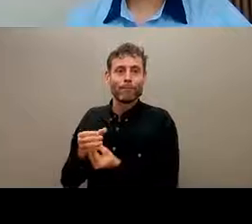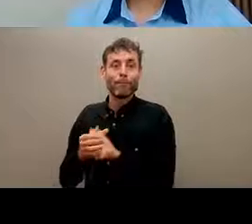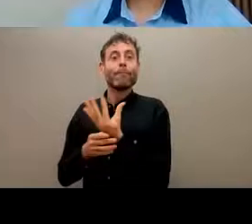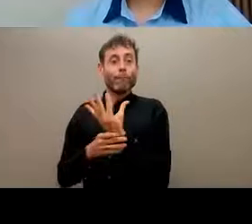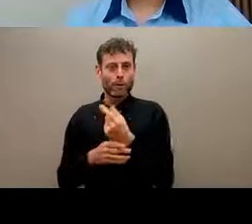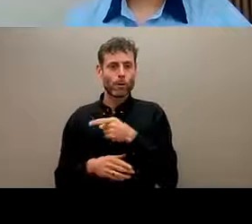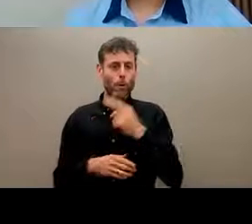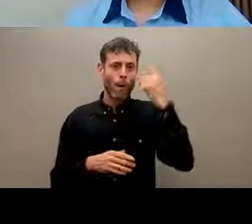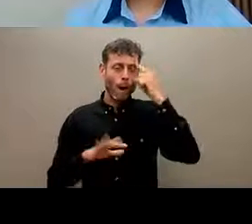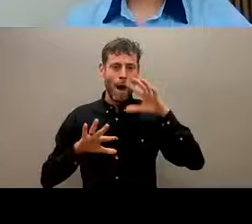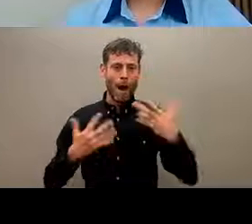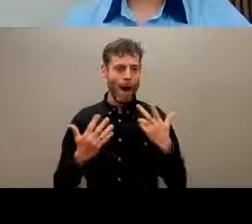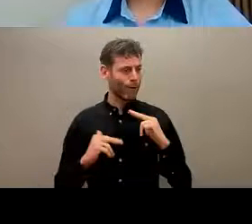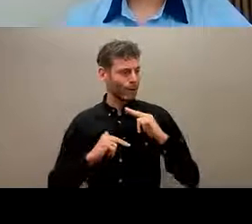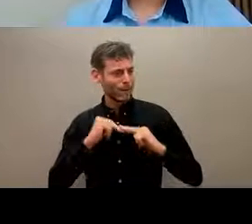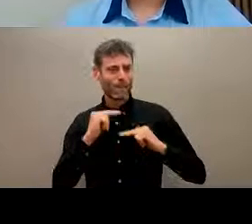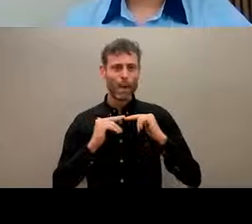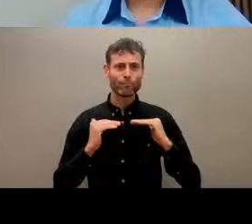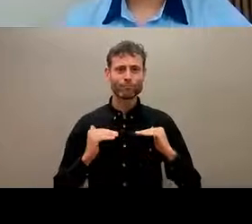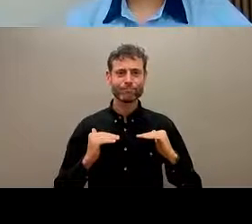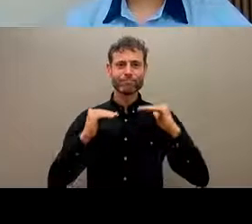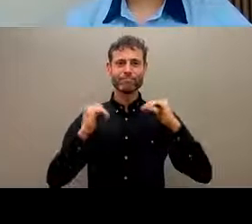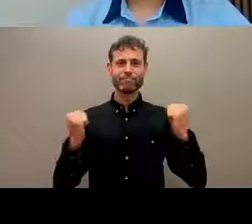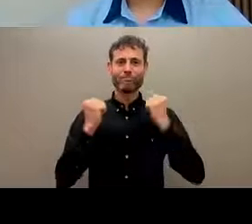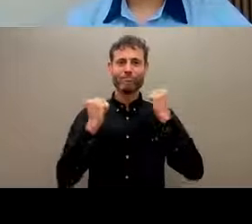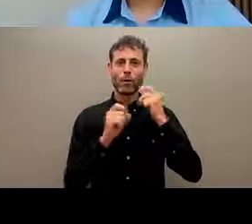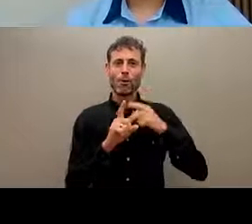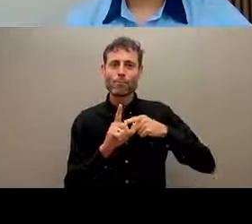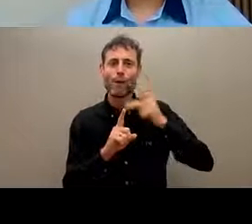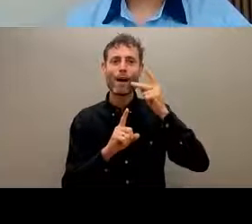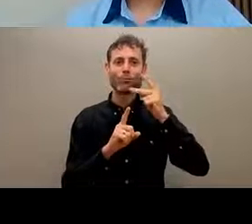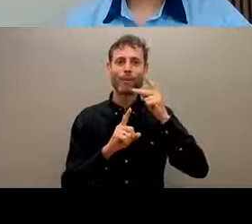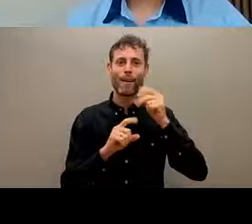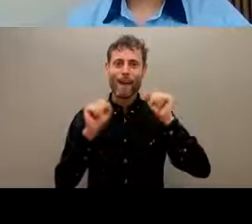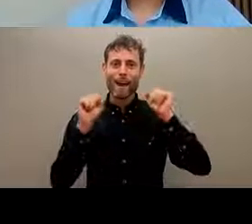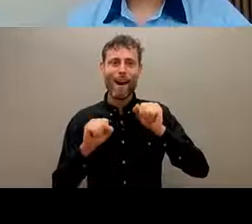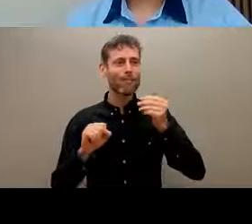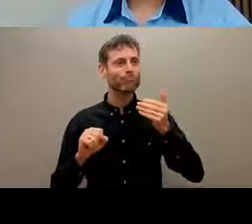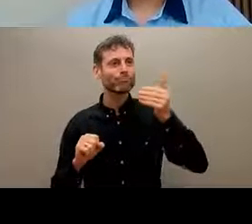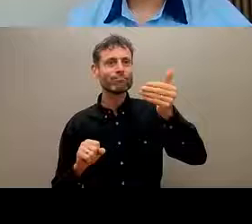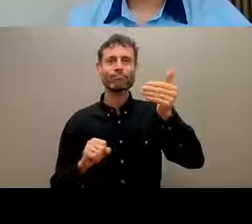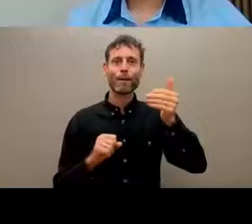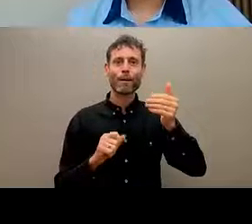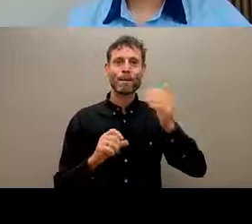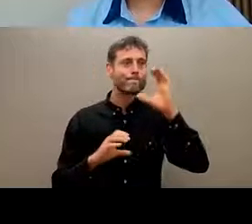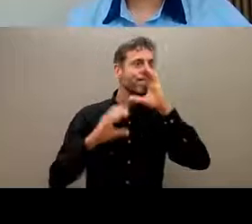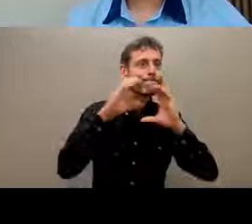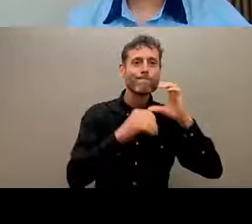during the program. And it leads to a better employment opportunities for the local students